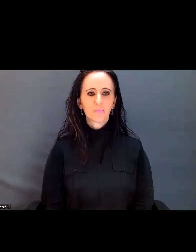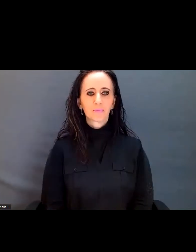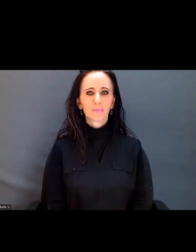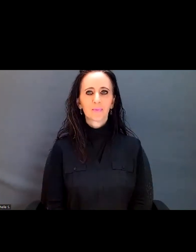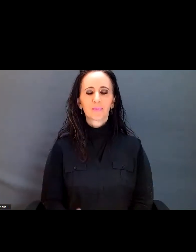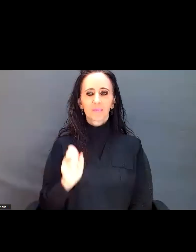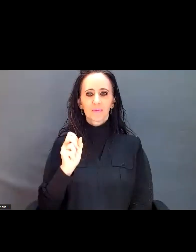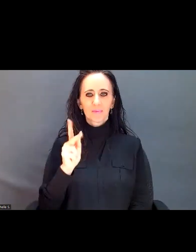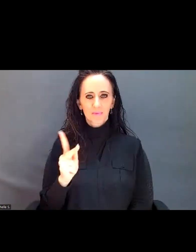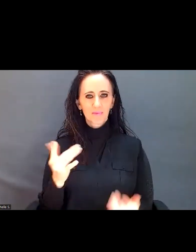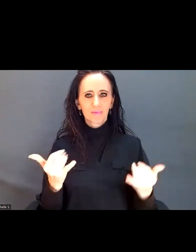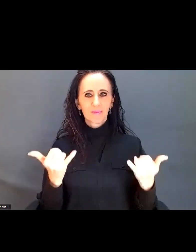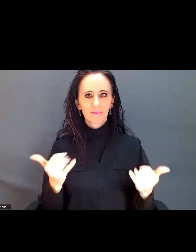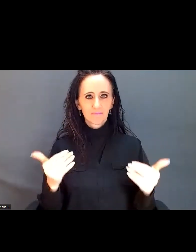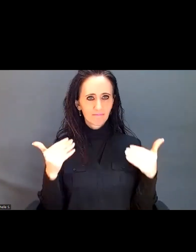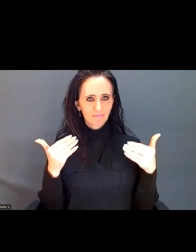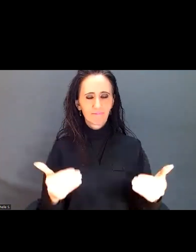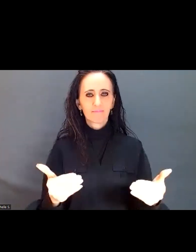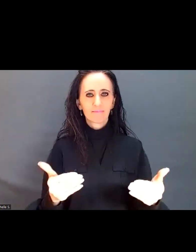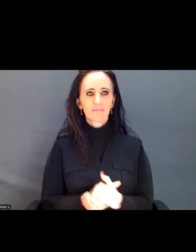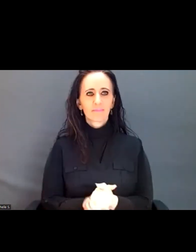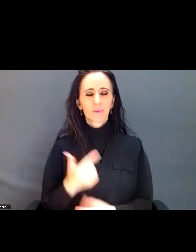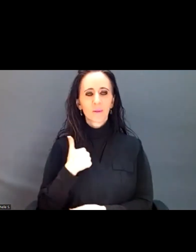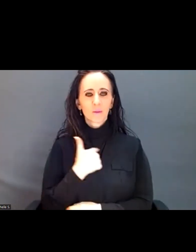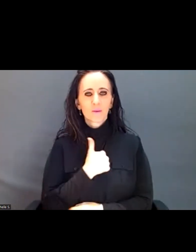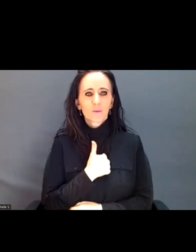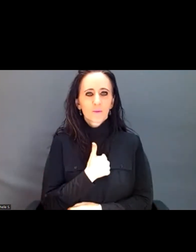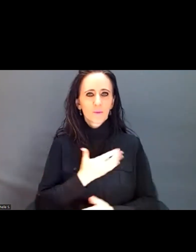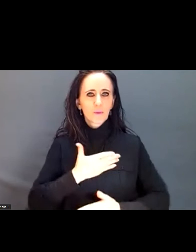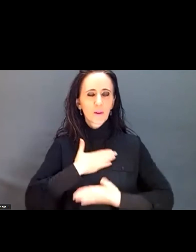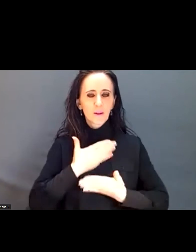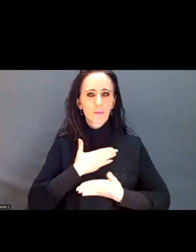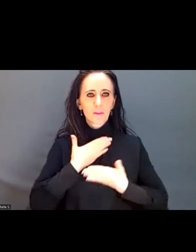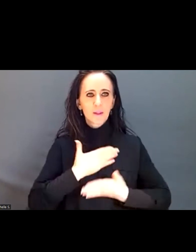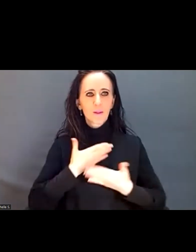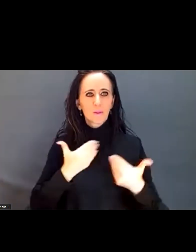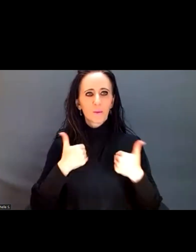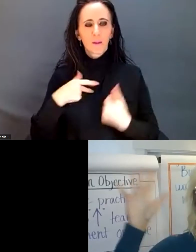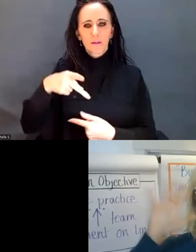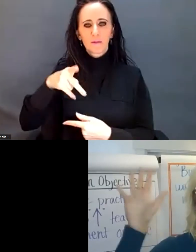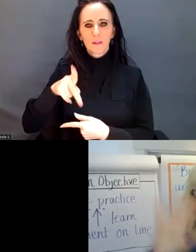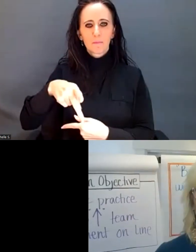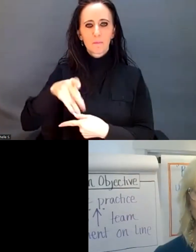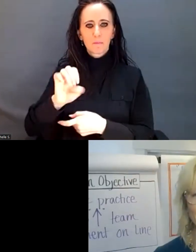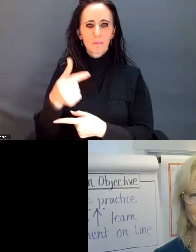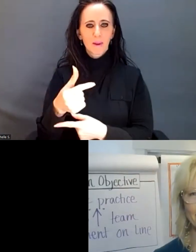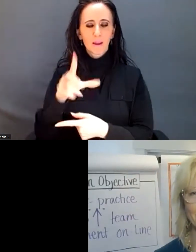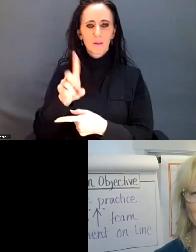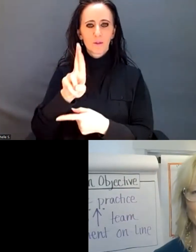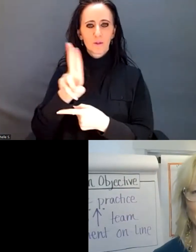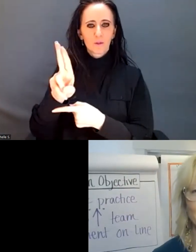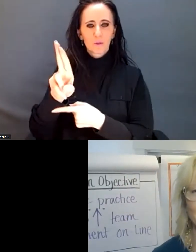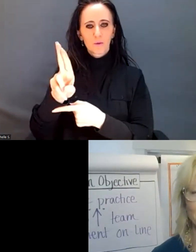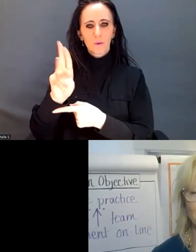Without further ado, we are very, very fortunate to have Peg Drummond with us today. Peg is the CEO